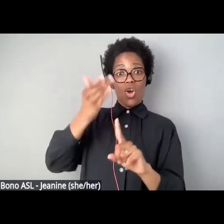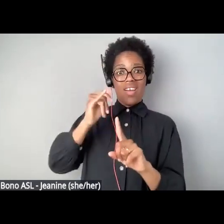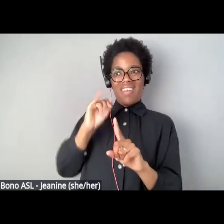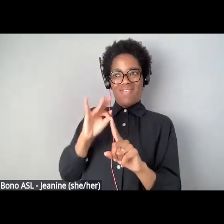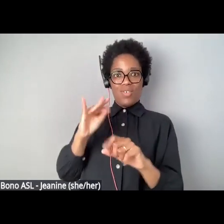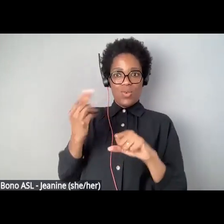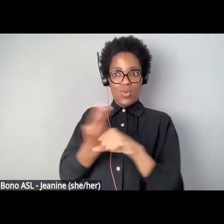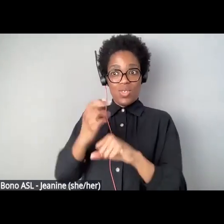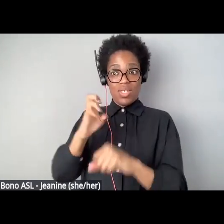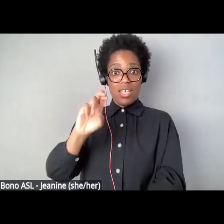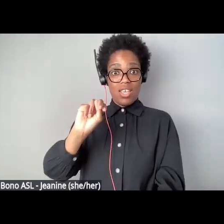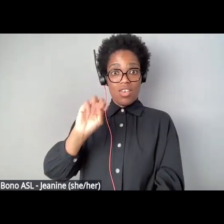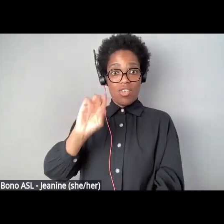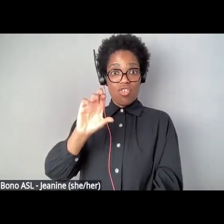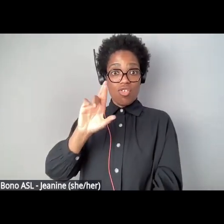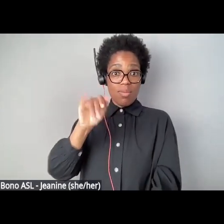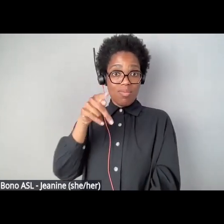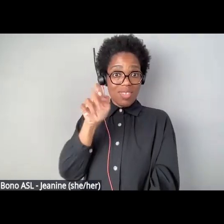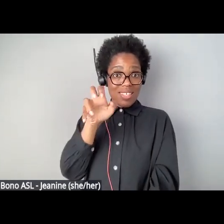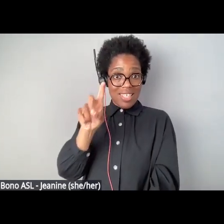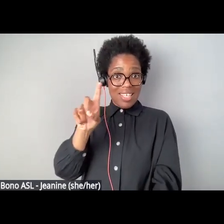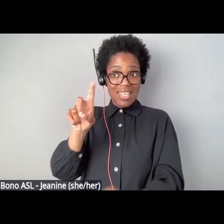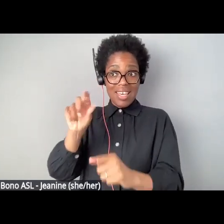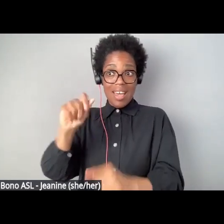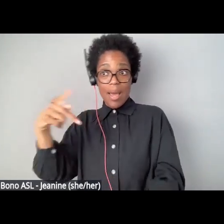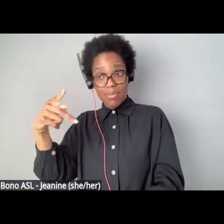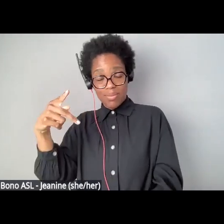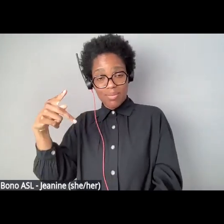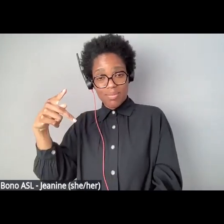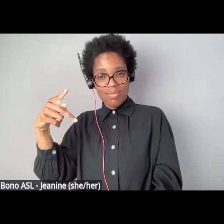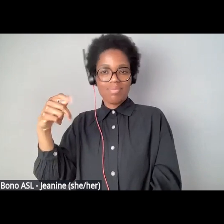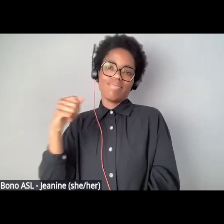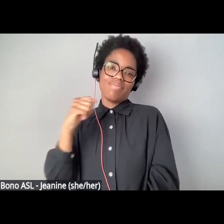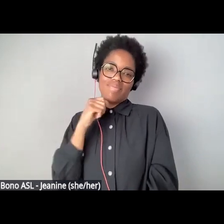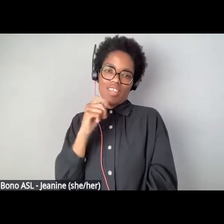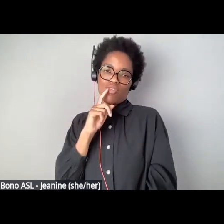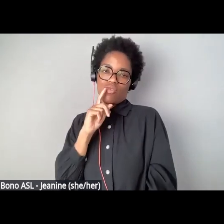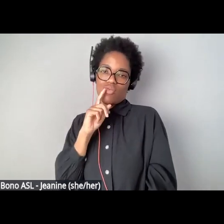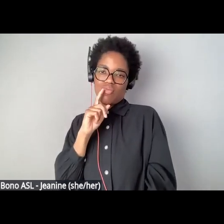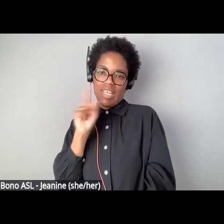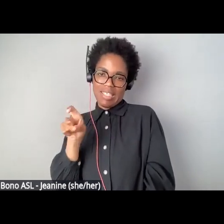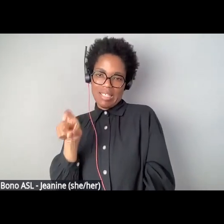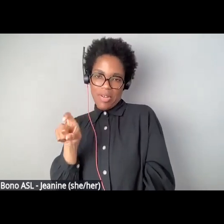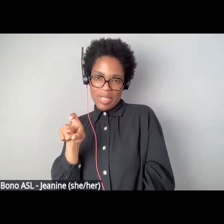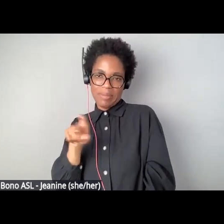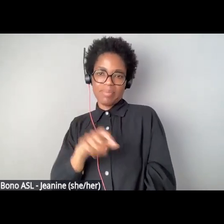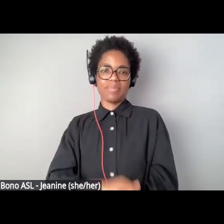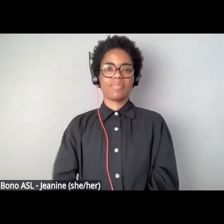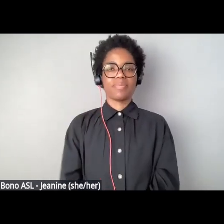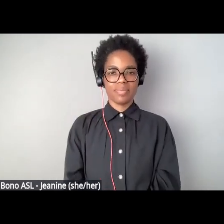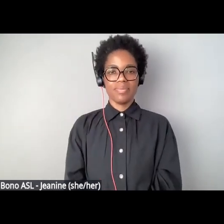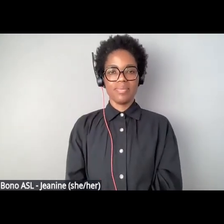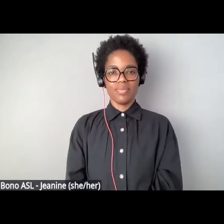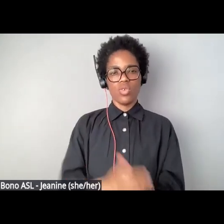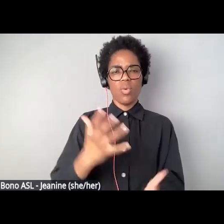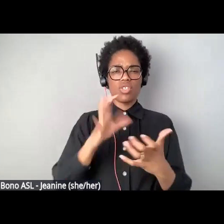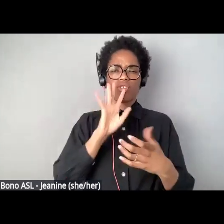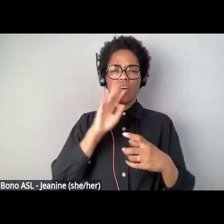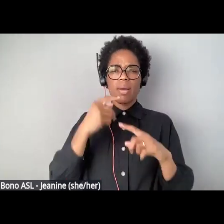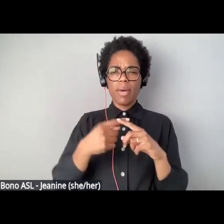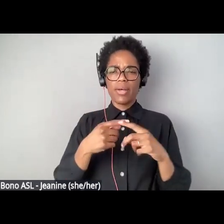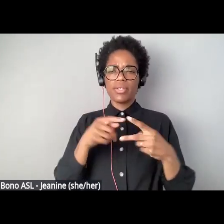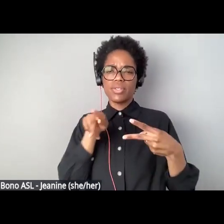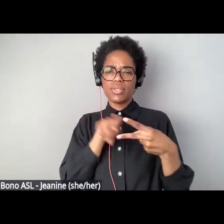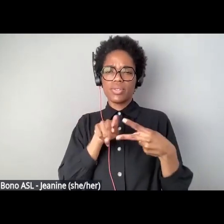the options. All of these options are open source. They're externally audited. Notably, two of them, iVPN and Mullvad, don't require any